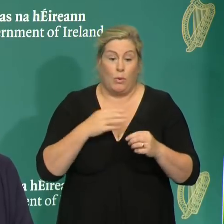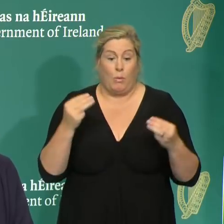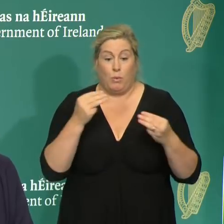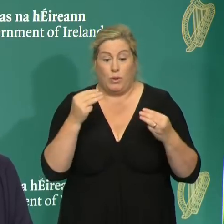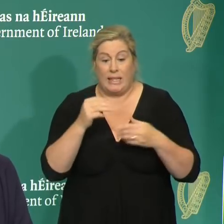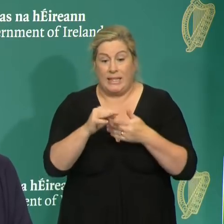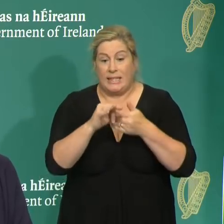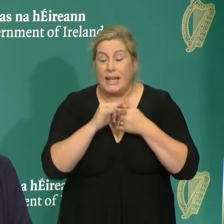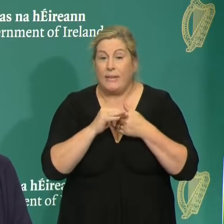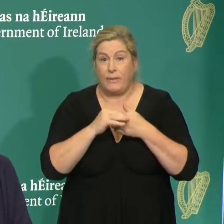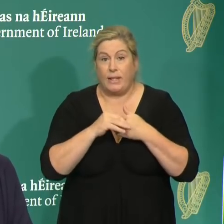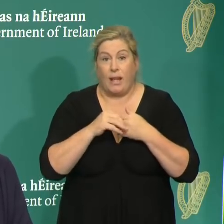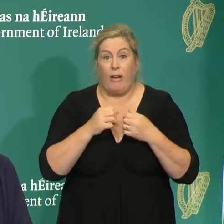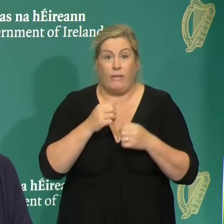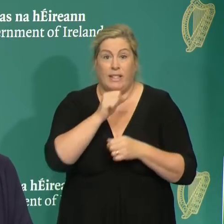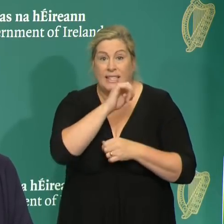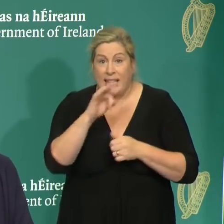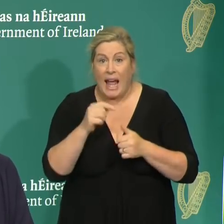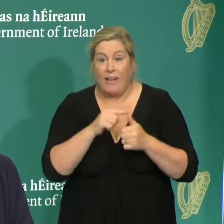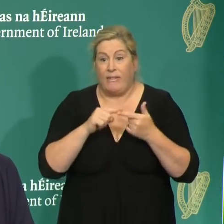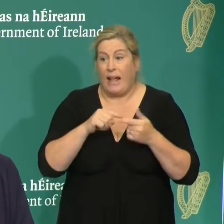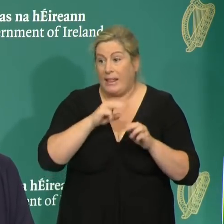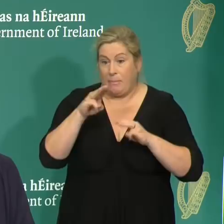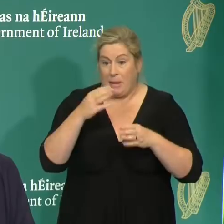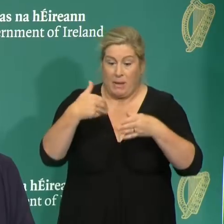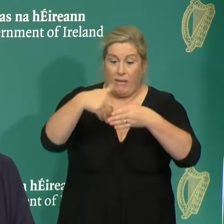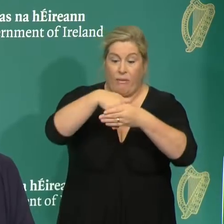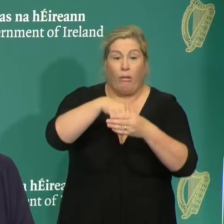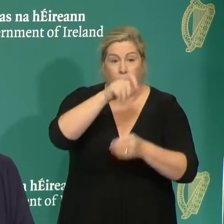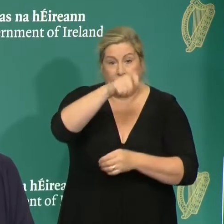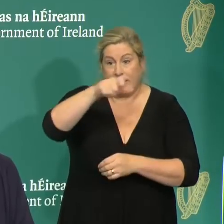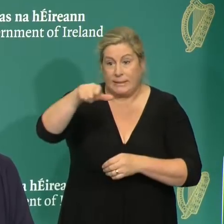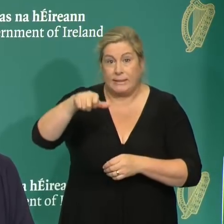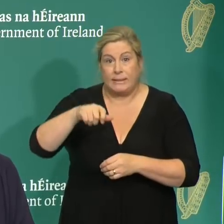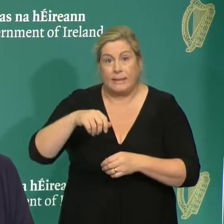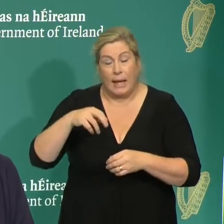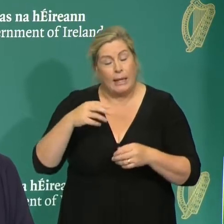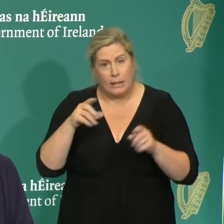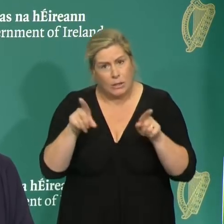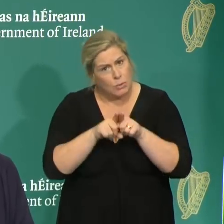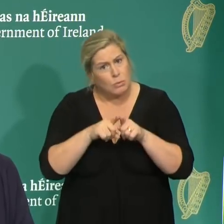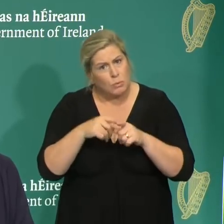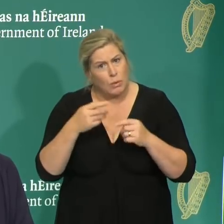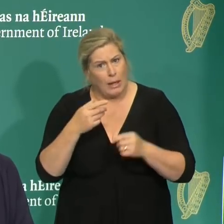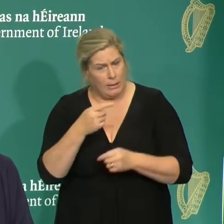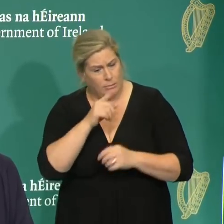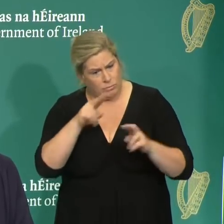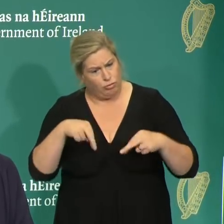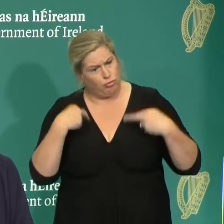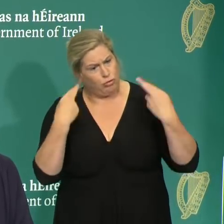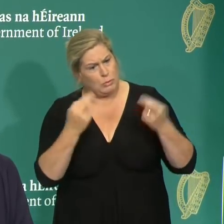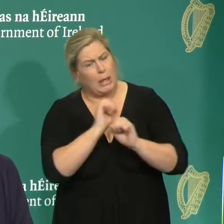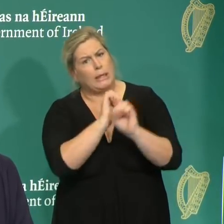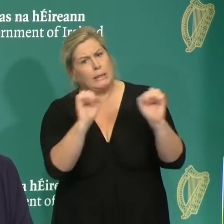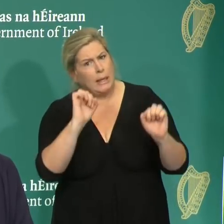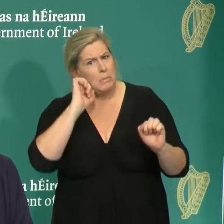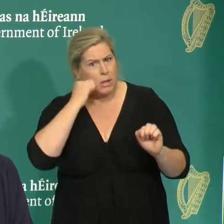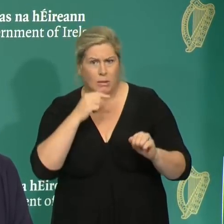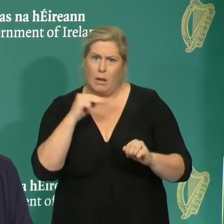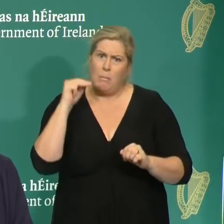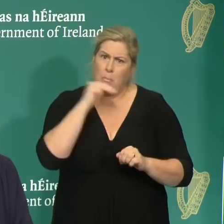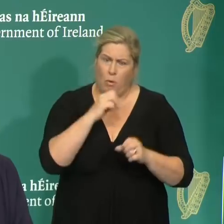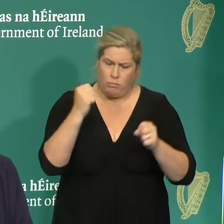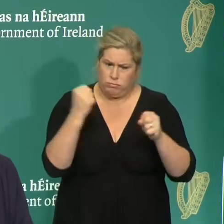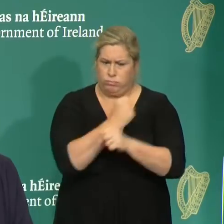of candidates and staff, while ensuring the event reflects the dignity and solemnity appropriate to such a milestone event in